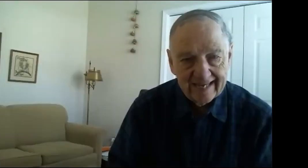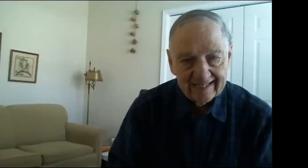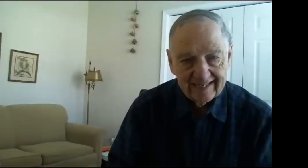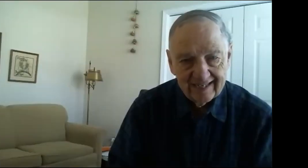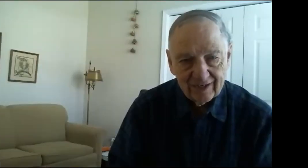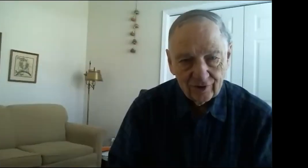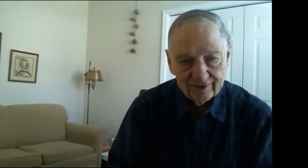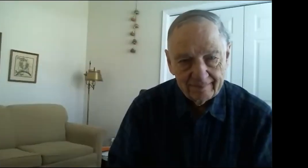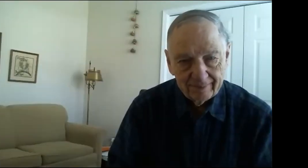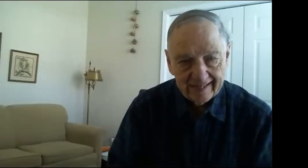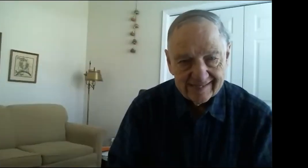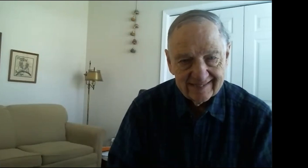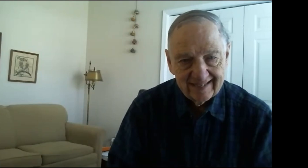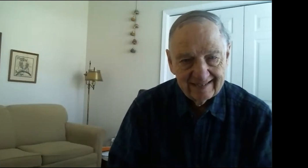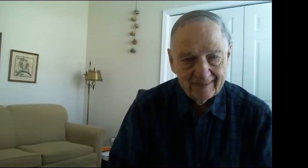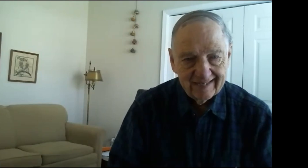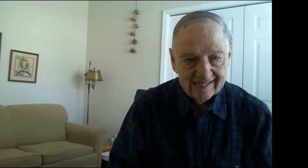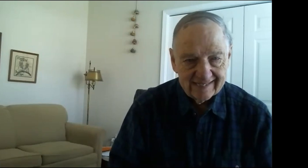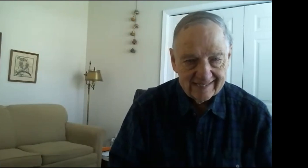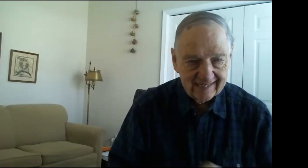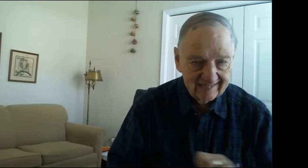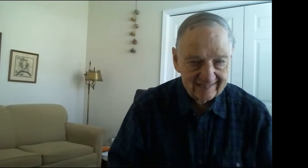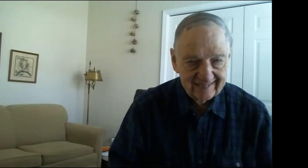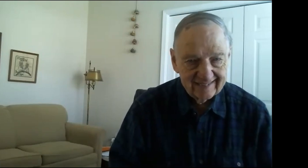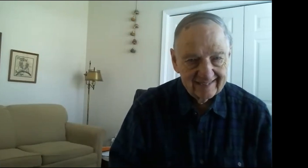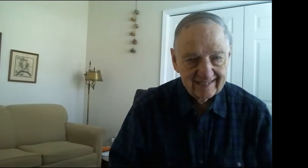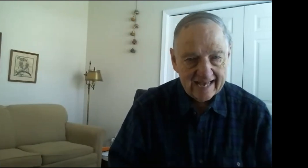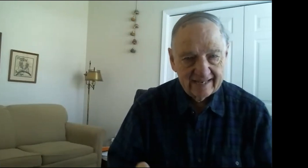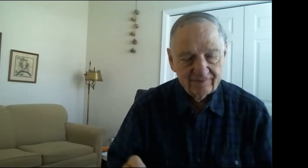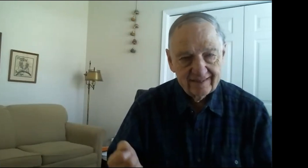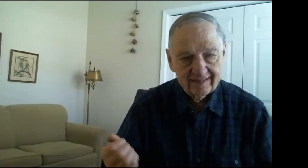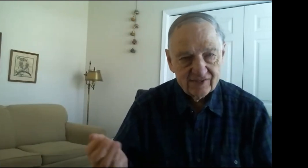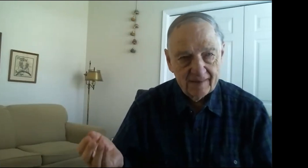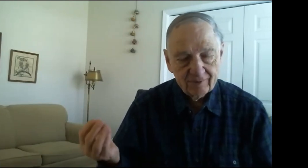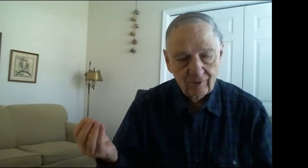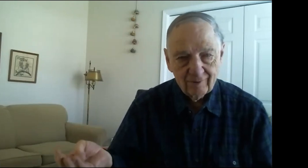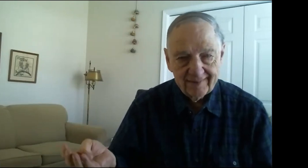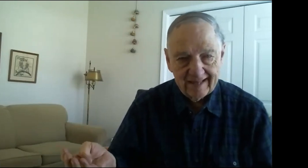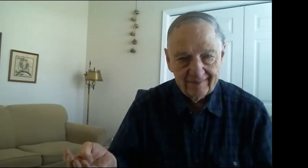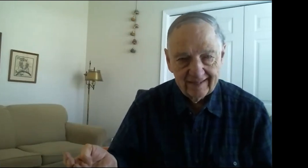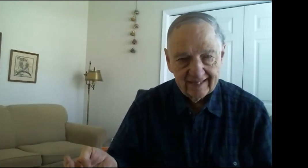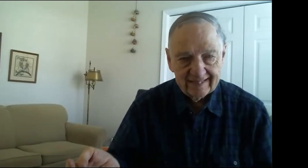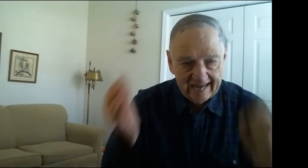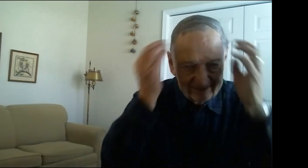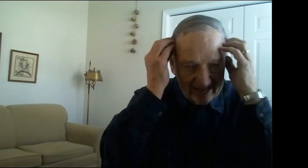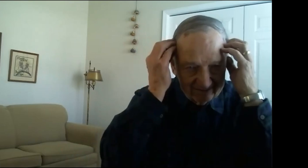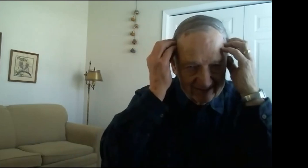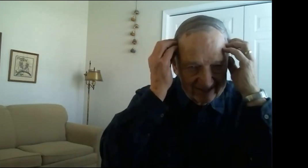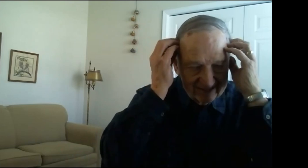like cochlear implants because it's as if there's something wrong with them that they have to have